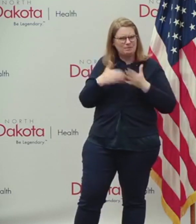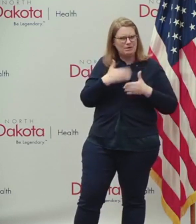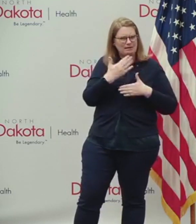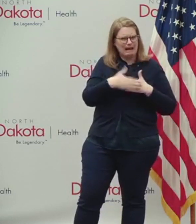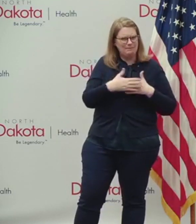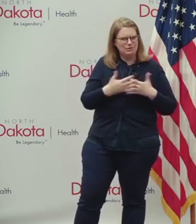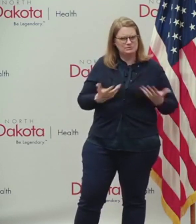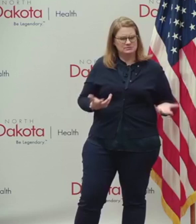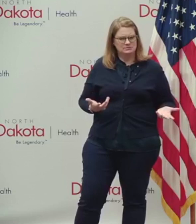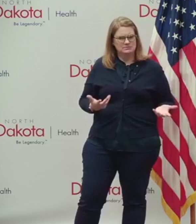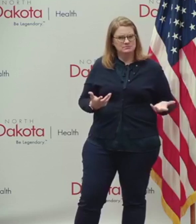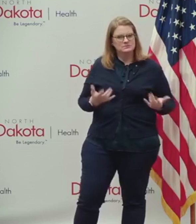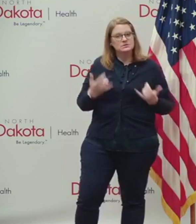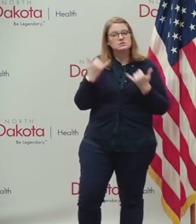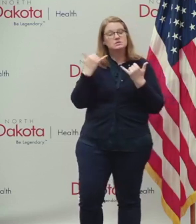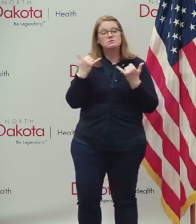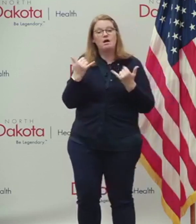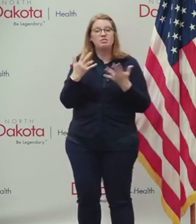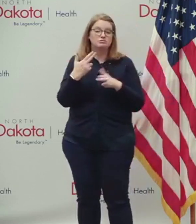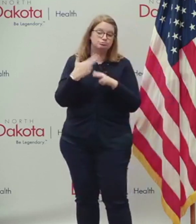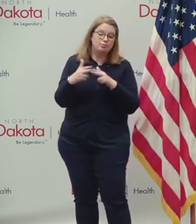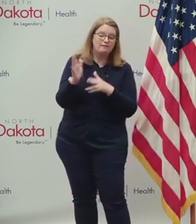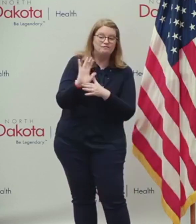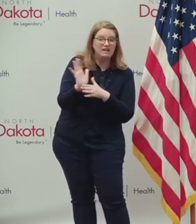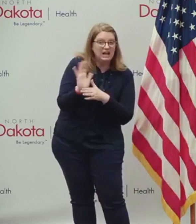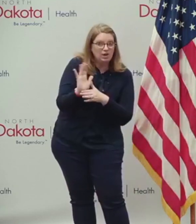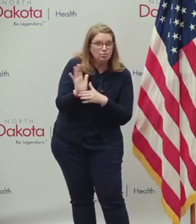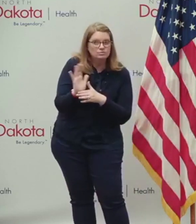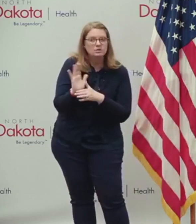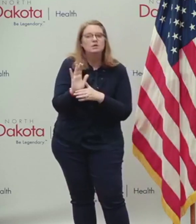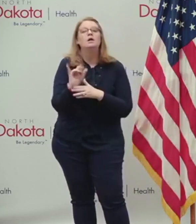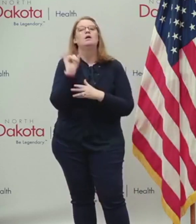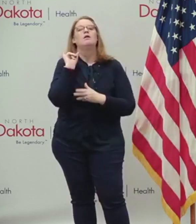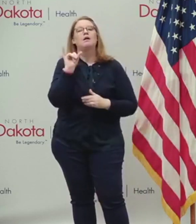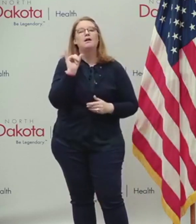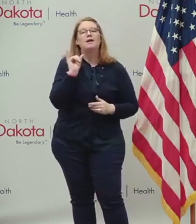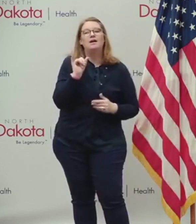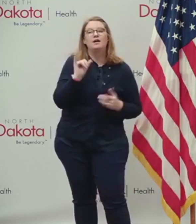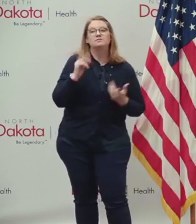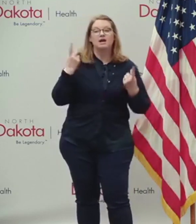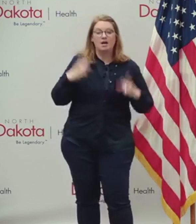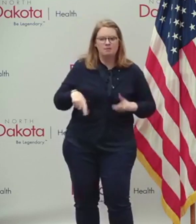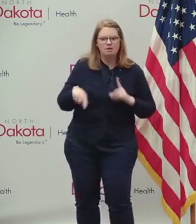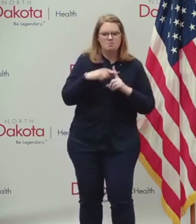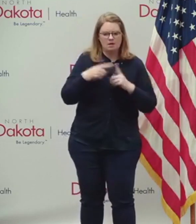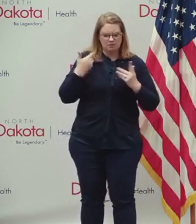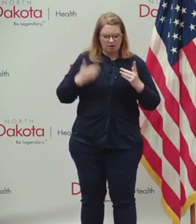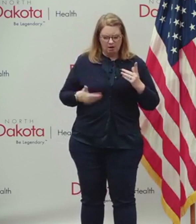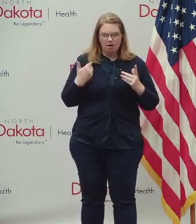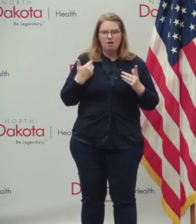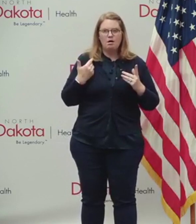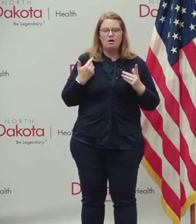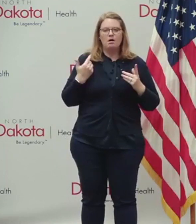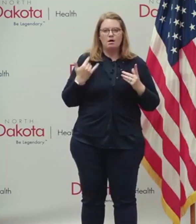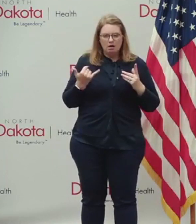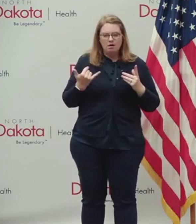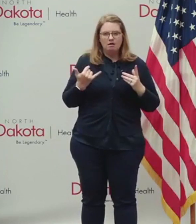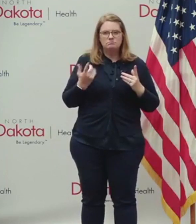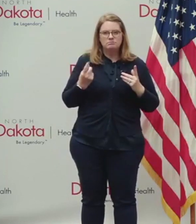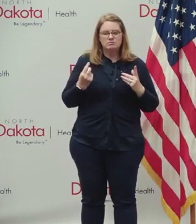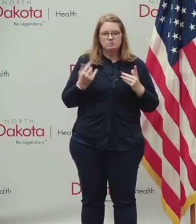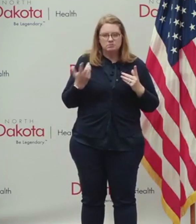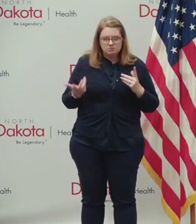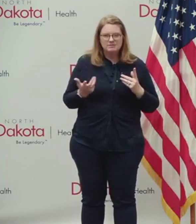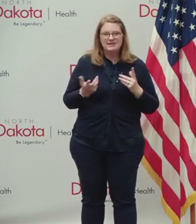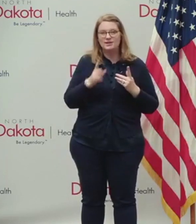now we've created tools. There's some short videos out there that help you understand what to do, and you can forward those videos to others and let